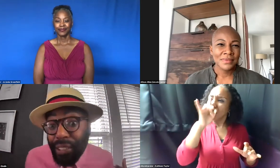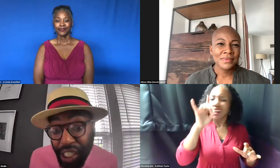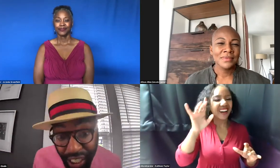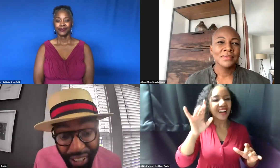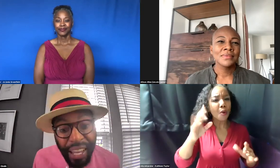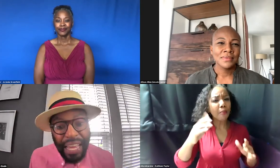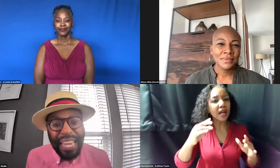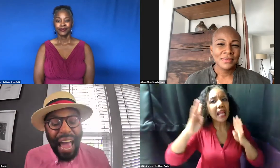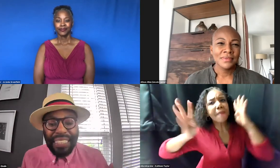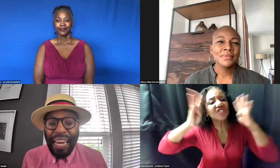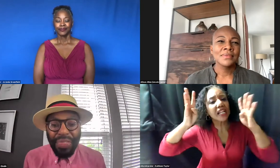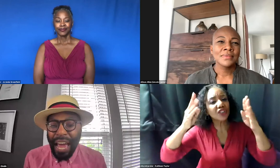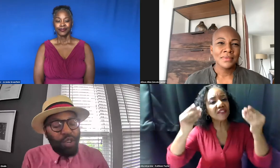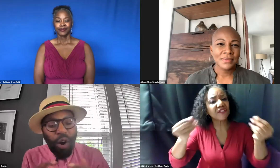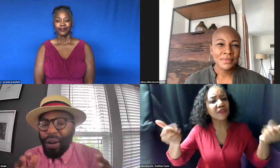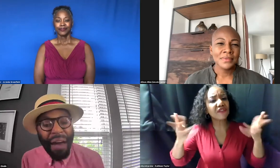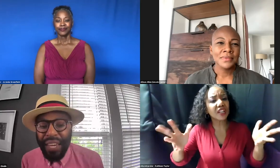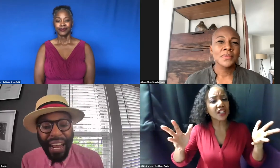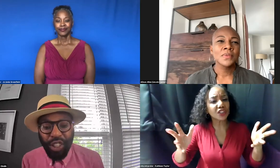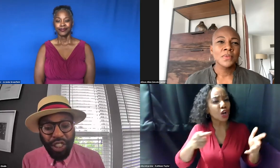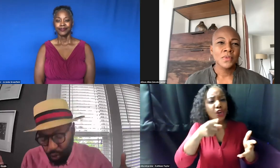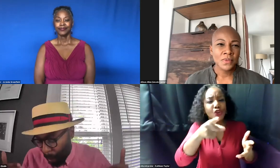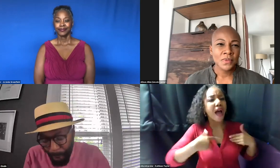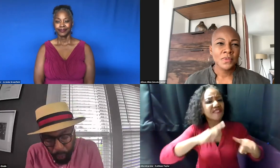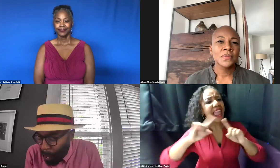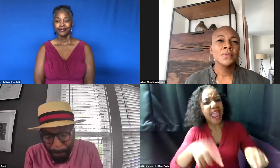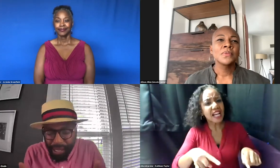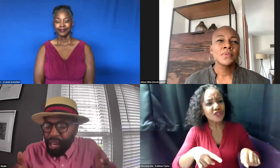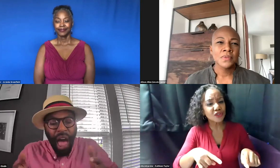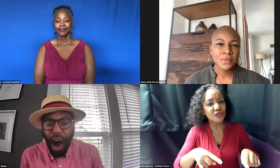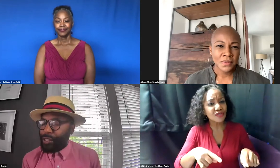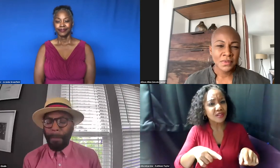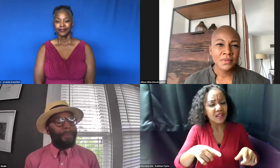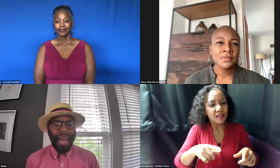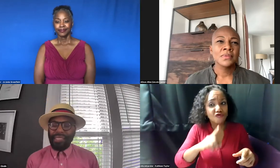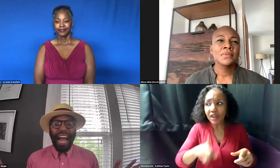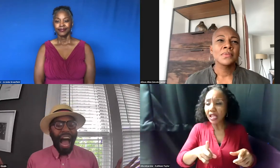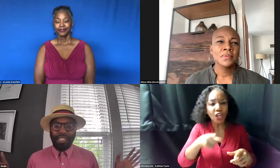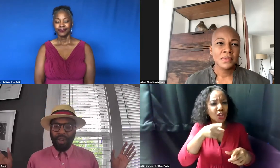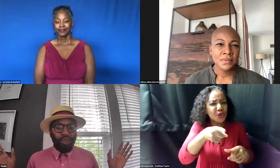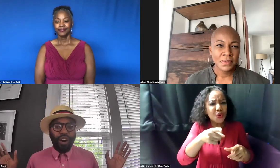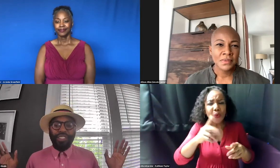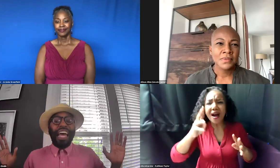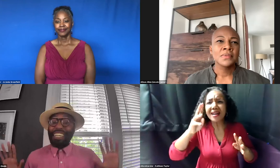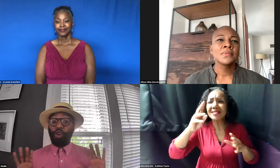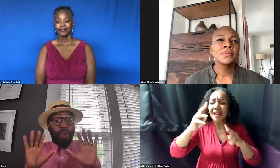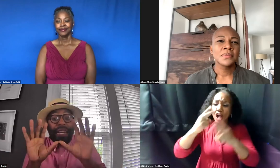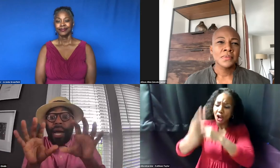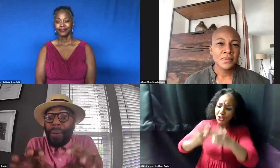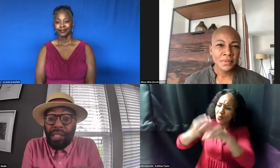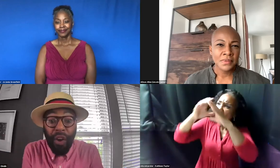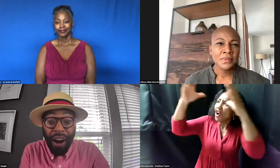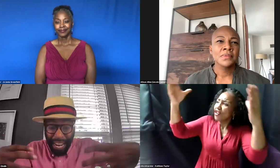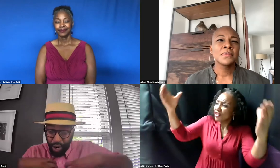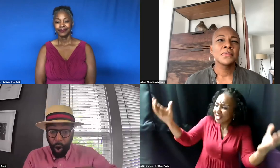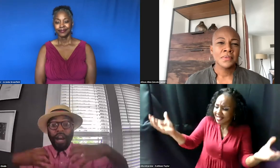to the politician, the idea that you don't have the answers, that you are but one piece of this amazing cosmic universe that is creating